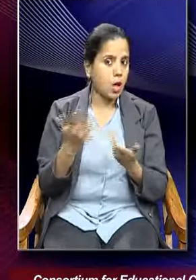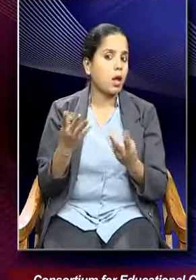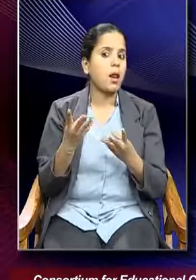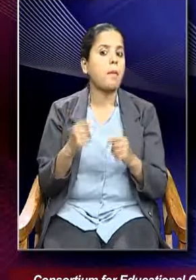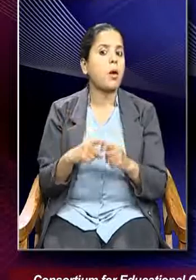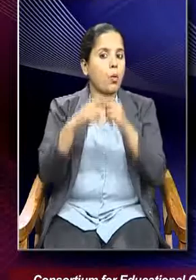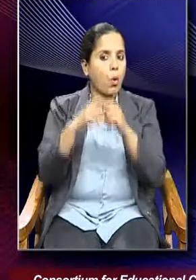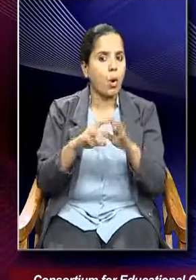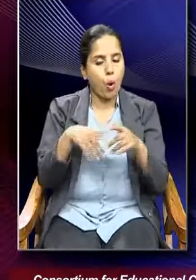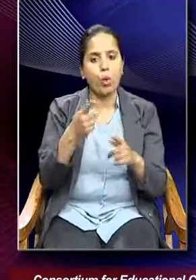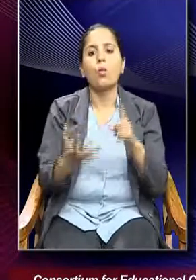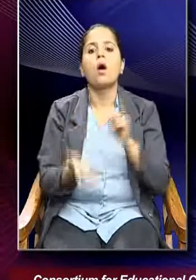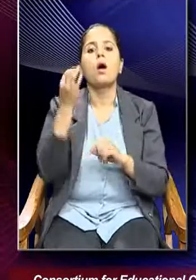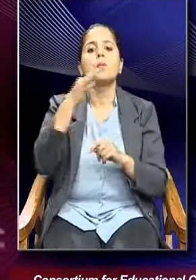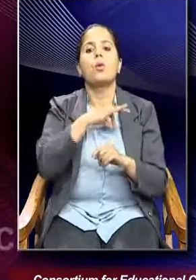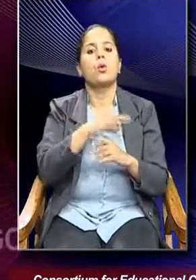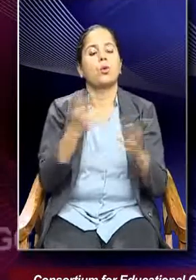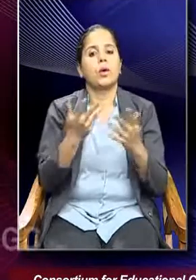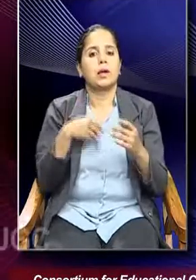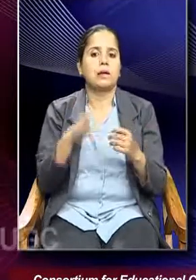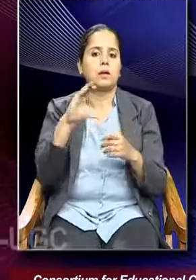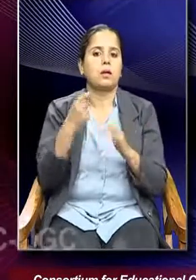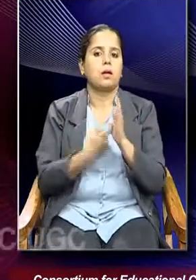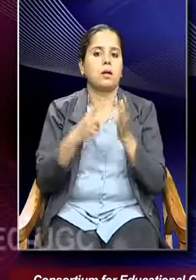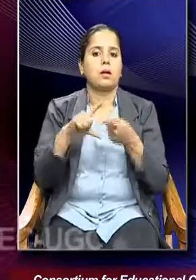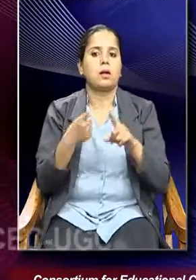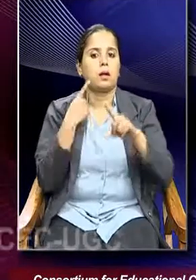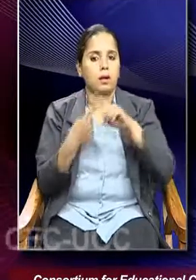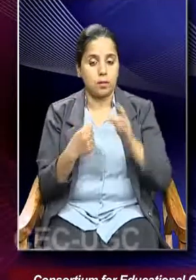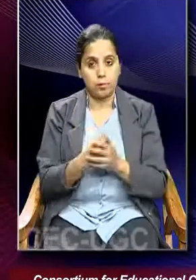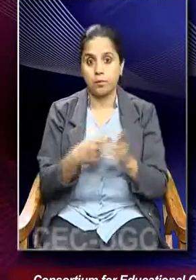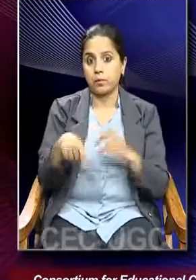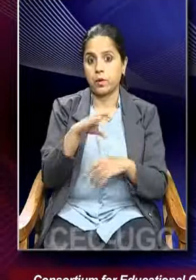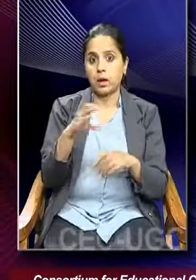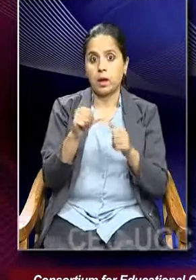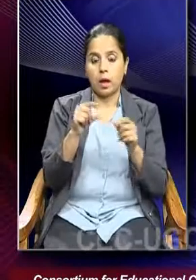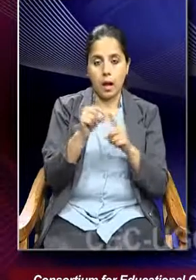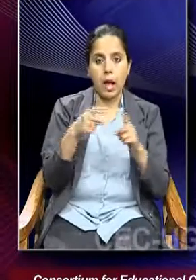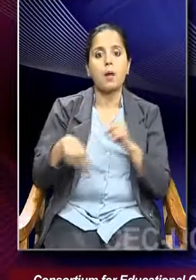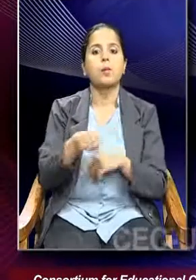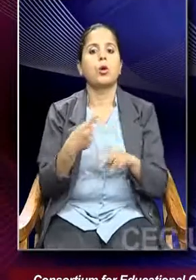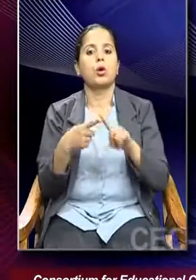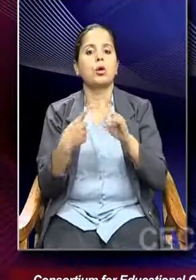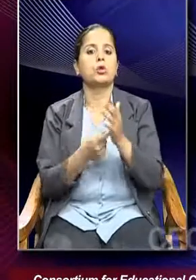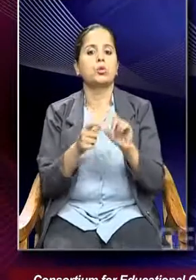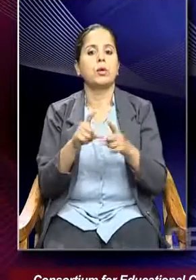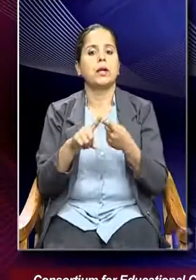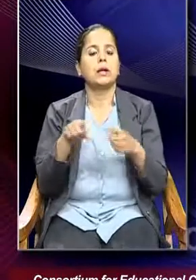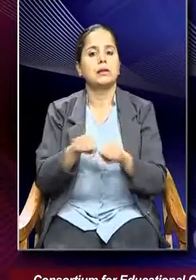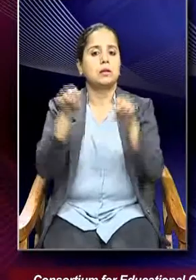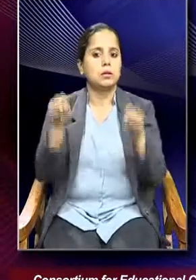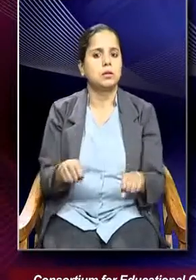you earn credits. Market design of cap and trade system. Now this particular